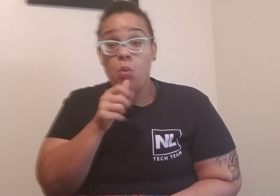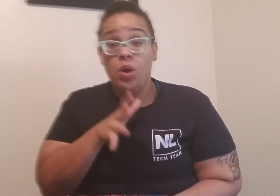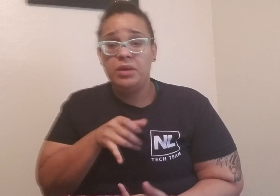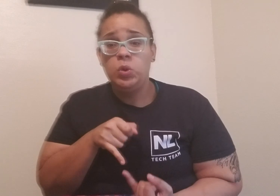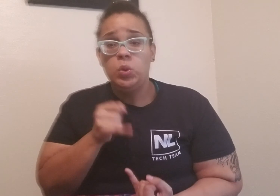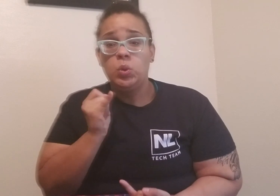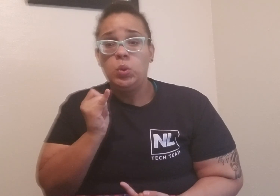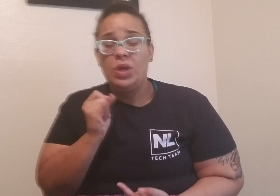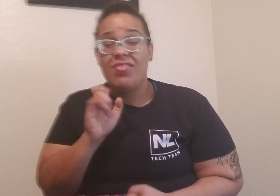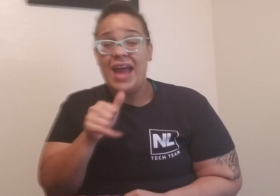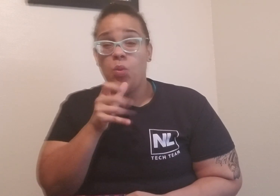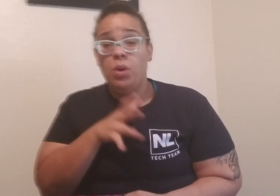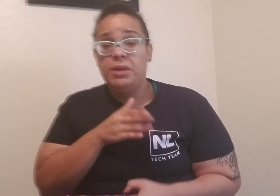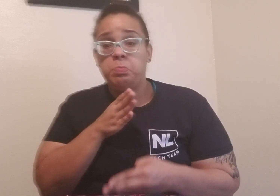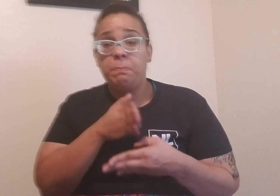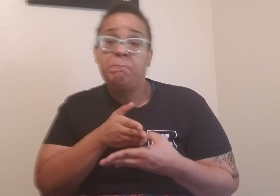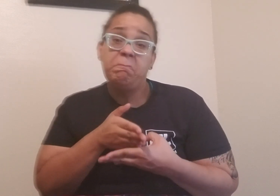woman, that woman.